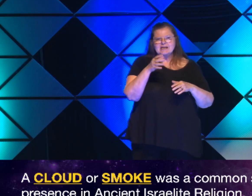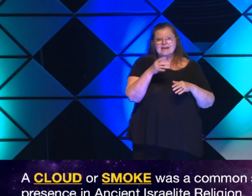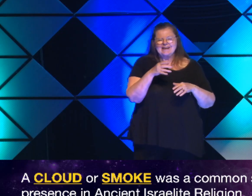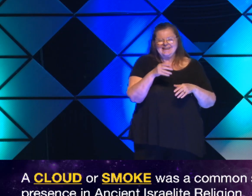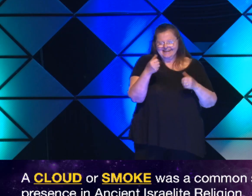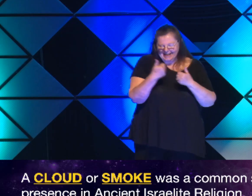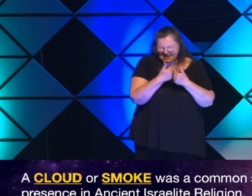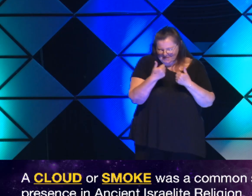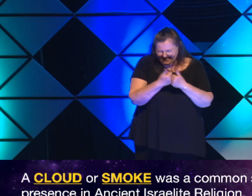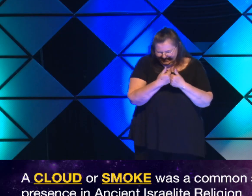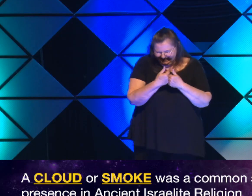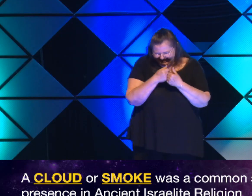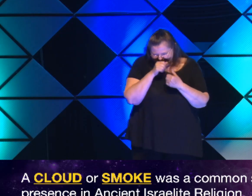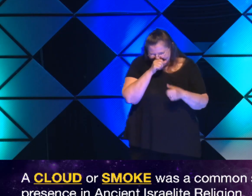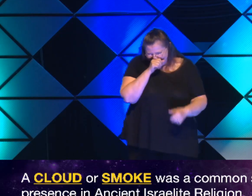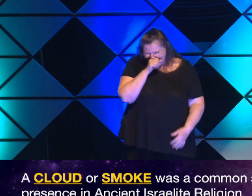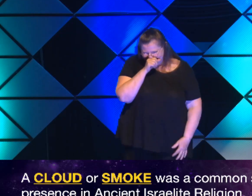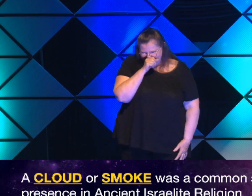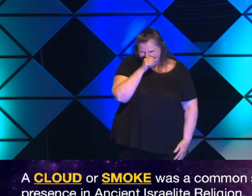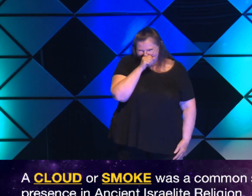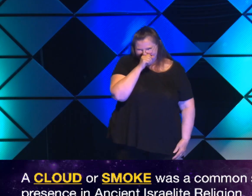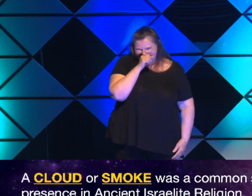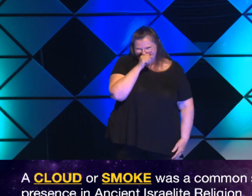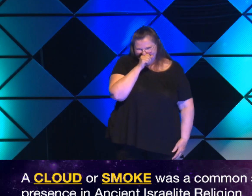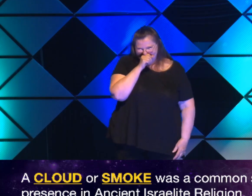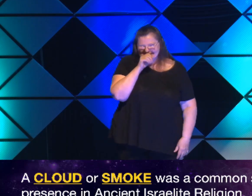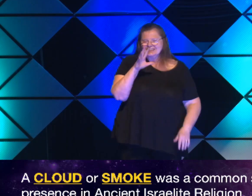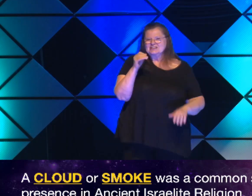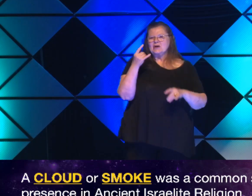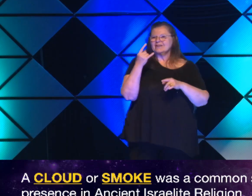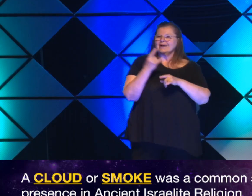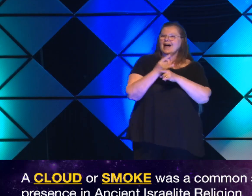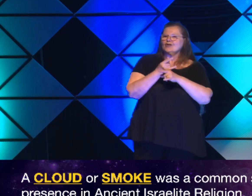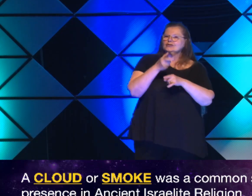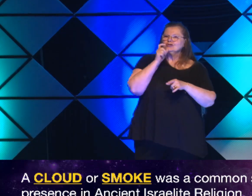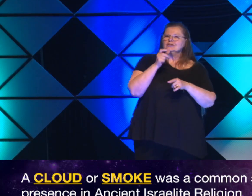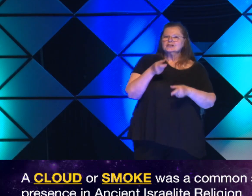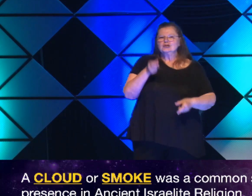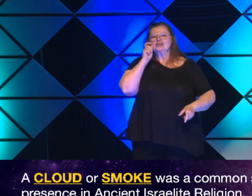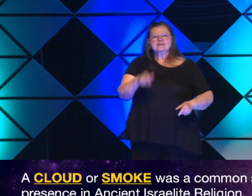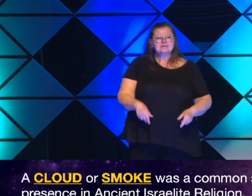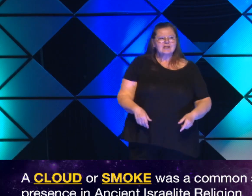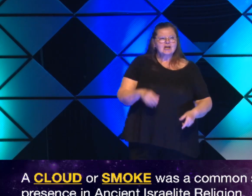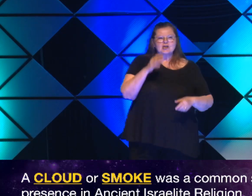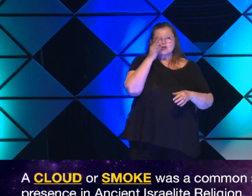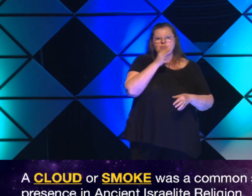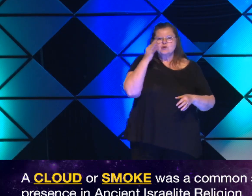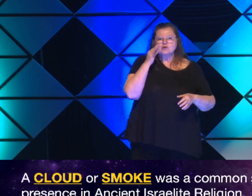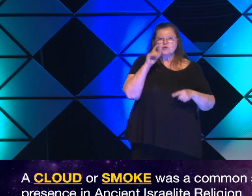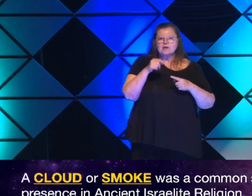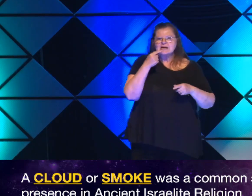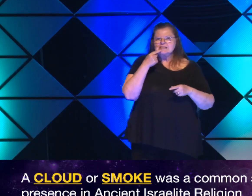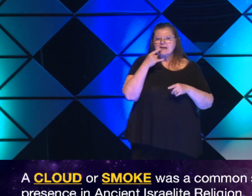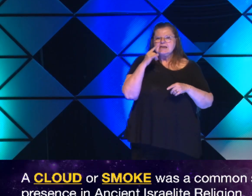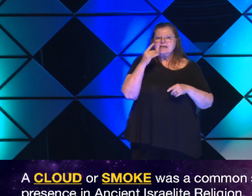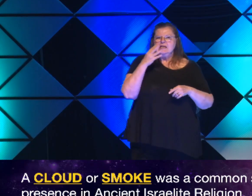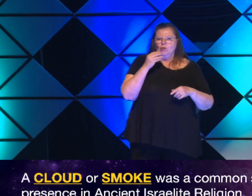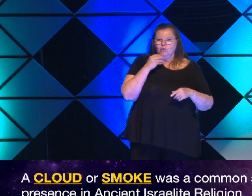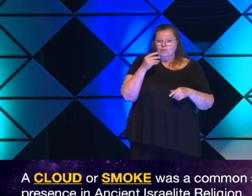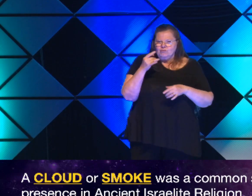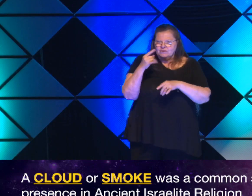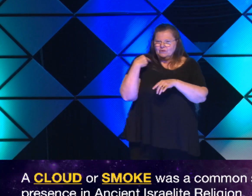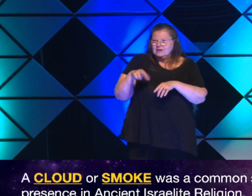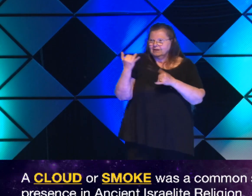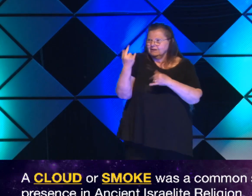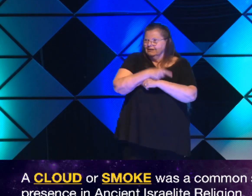It's a drinking game for some of you, all right? You got to take a communion shot every time I say ancient Israelite religion today.